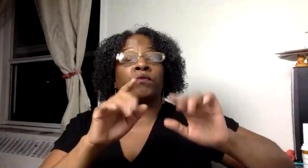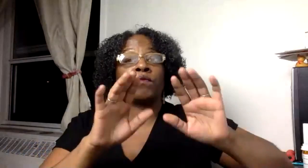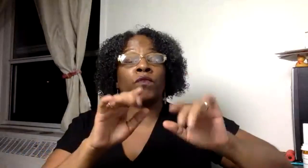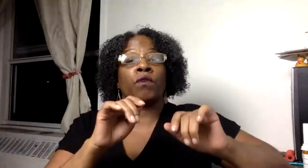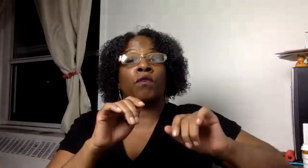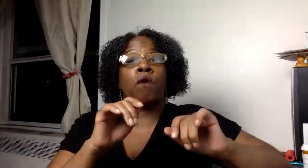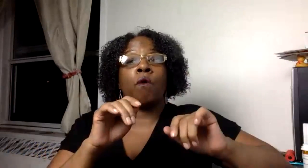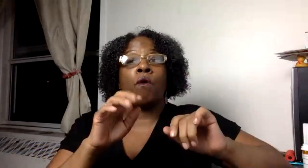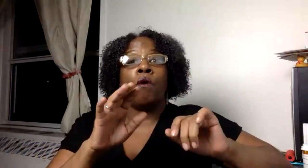prison.